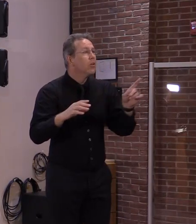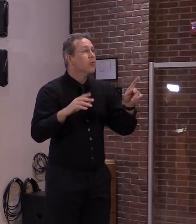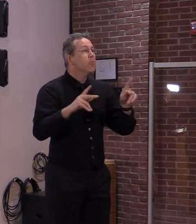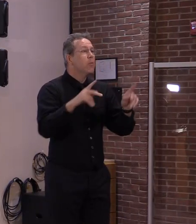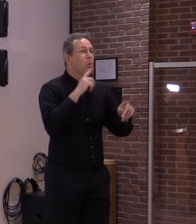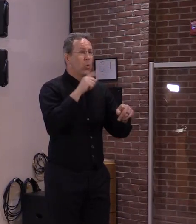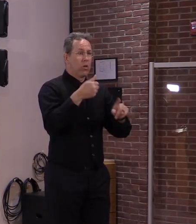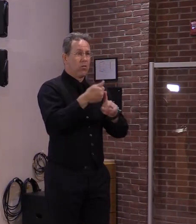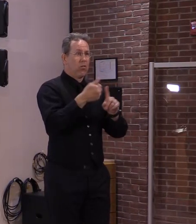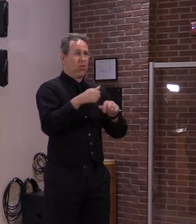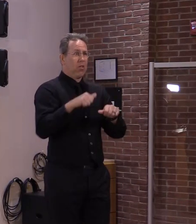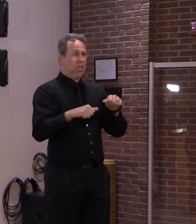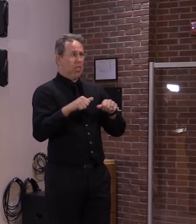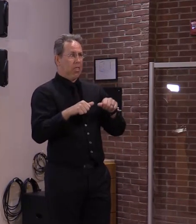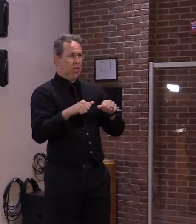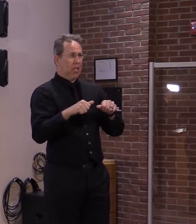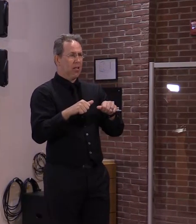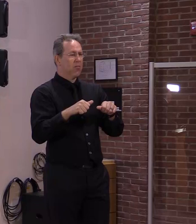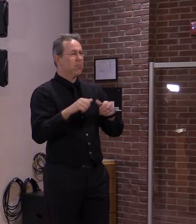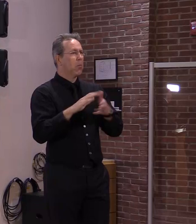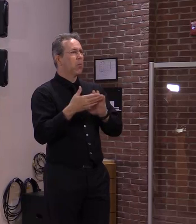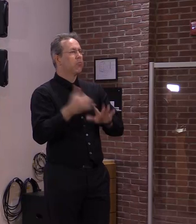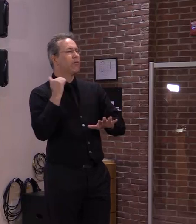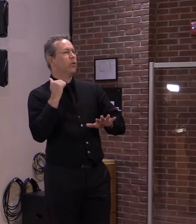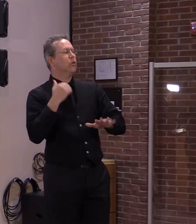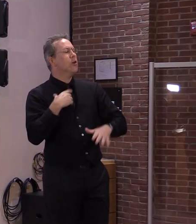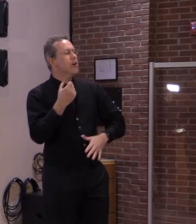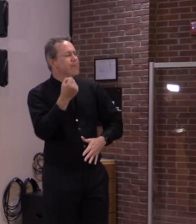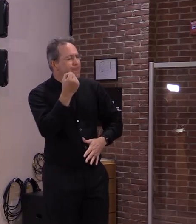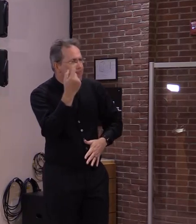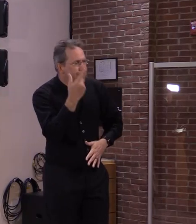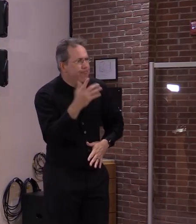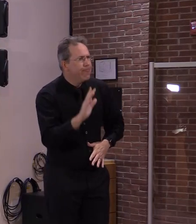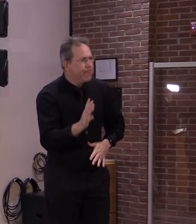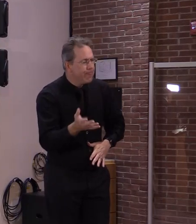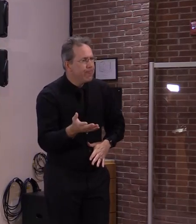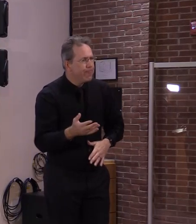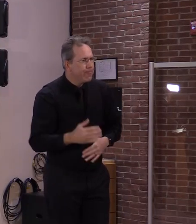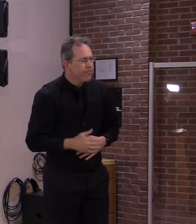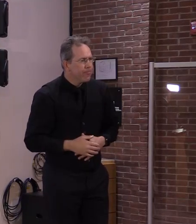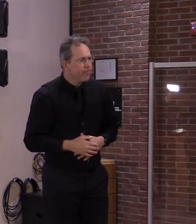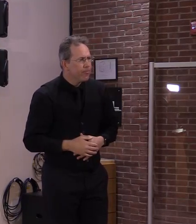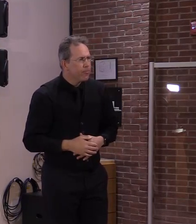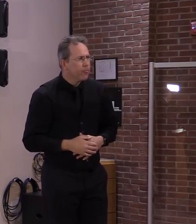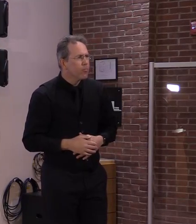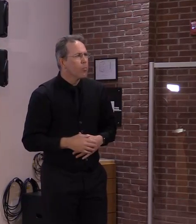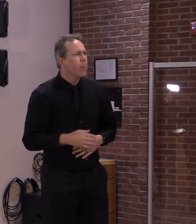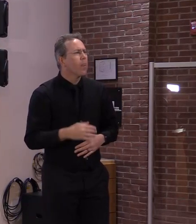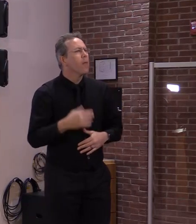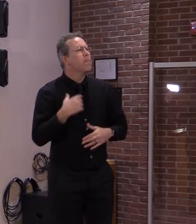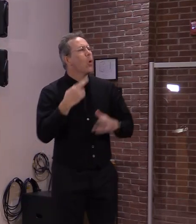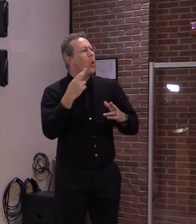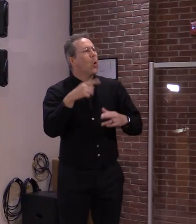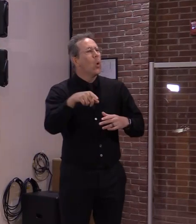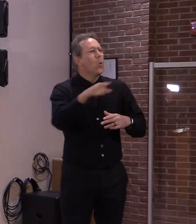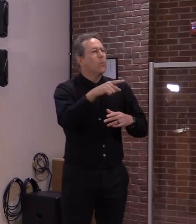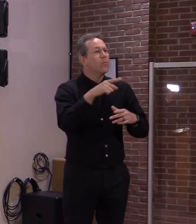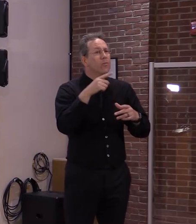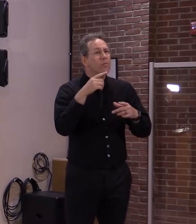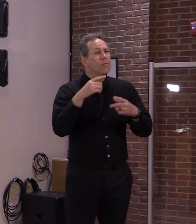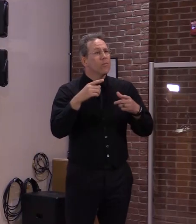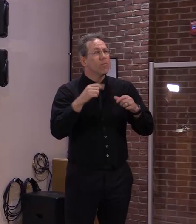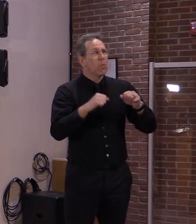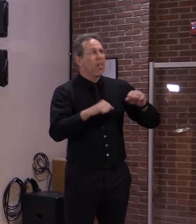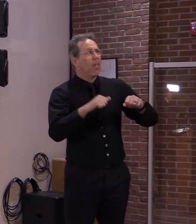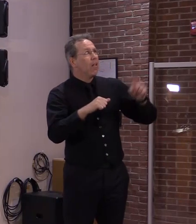and lifting this pause. If they have to come up with some restrictions as a result, fine. But